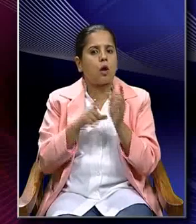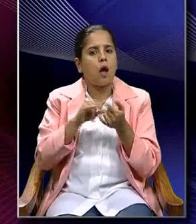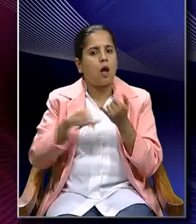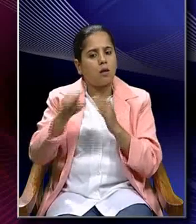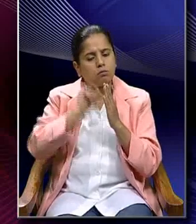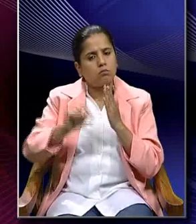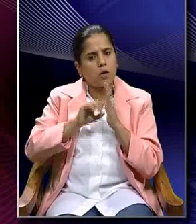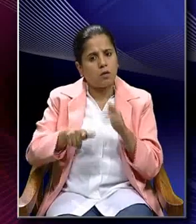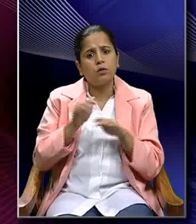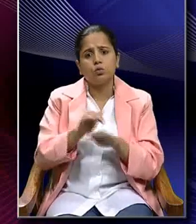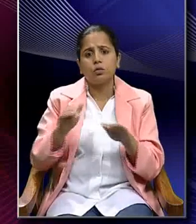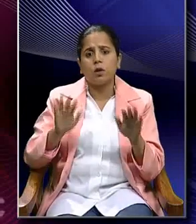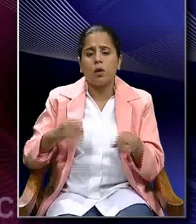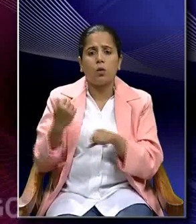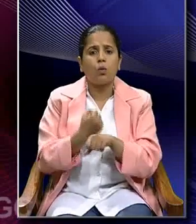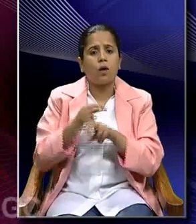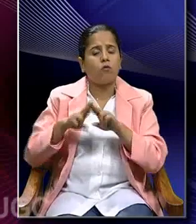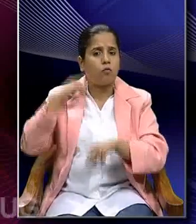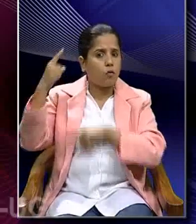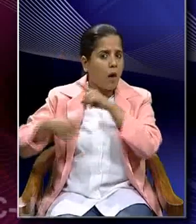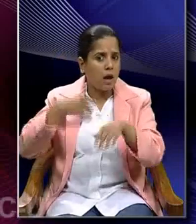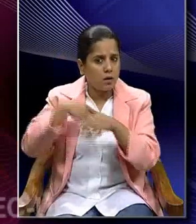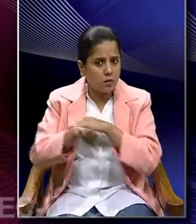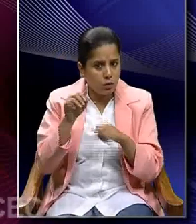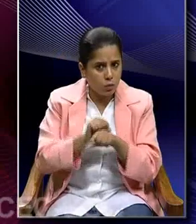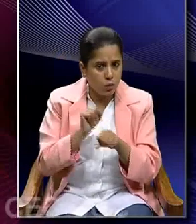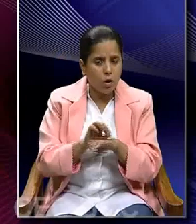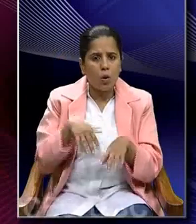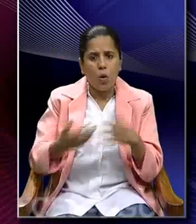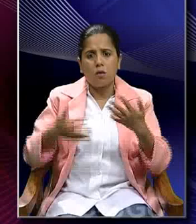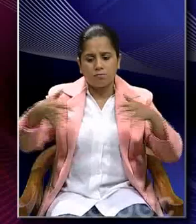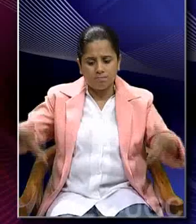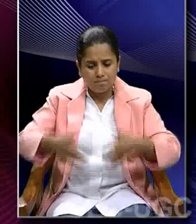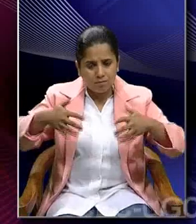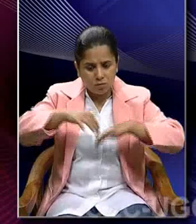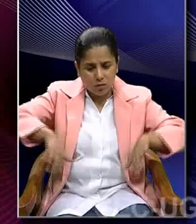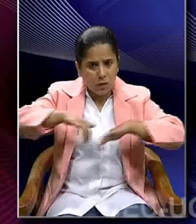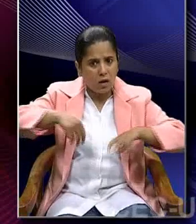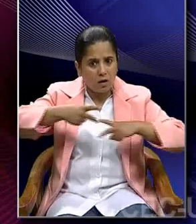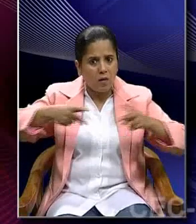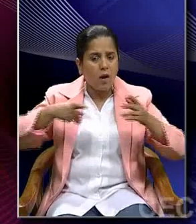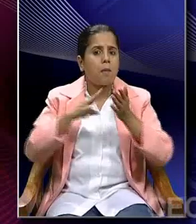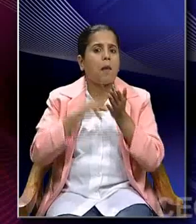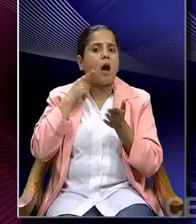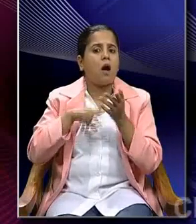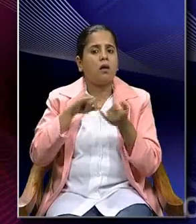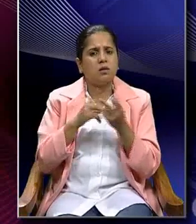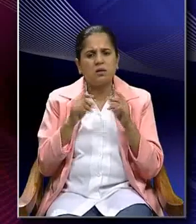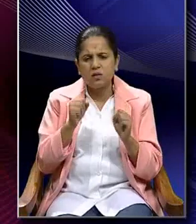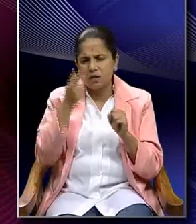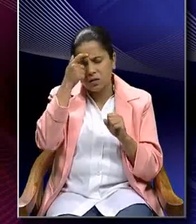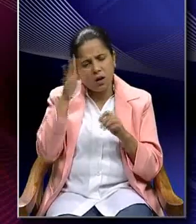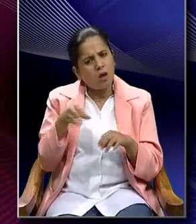children who worked in factories, children who worked in mines, children worked in very difficult conditions. But